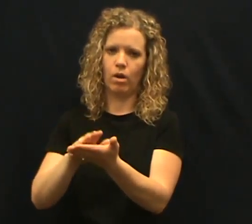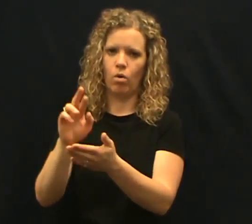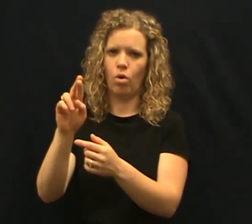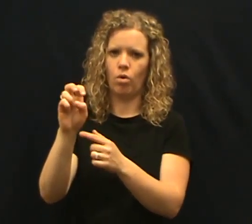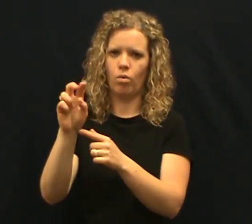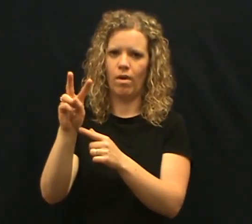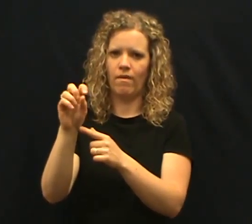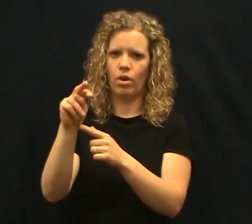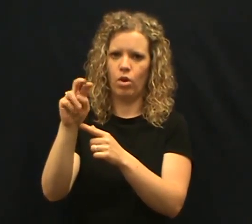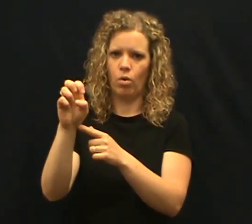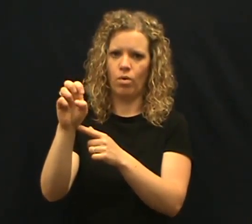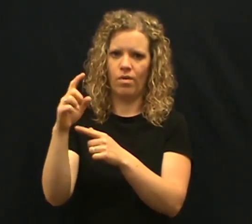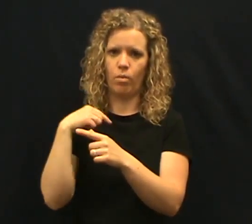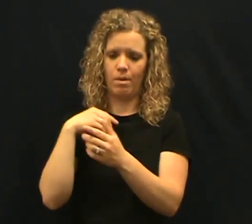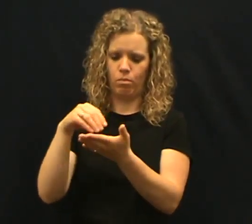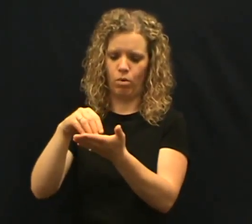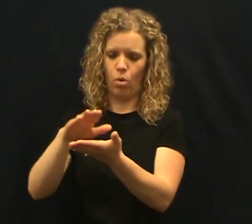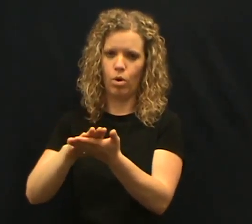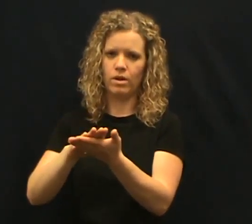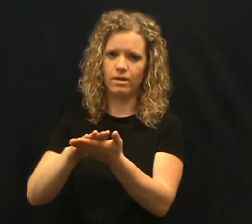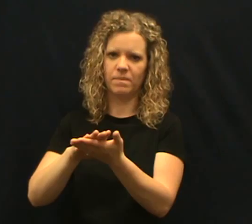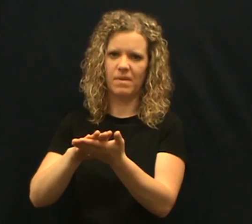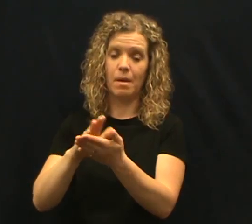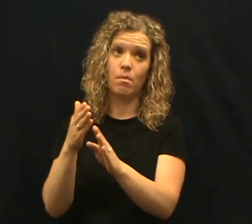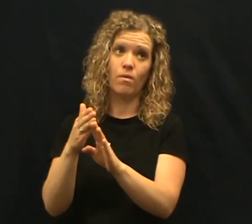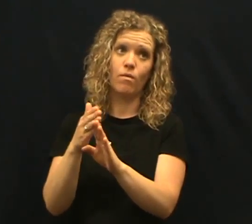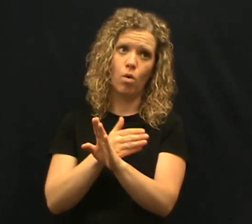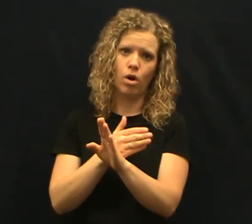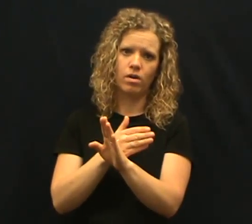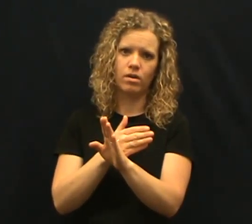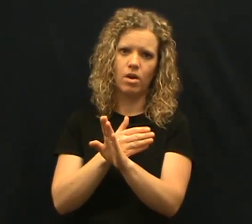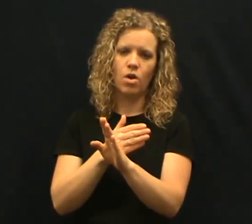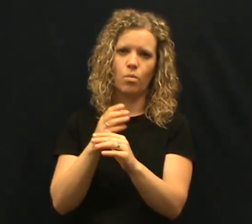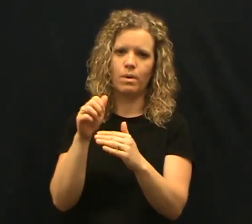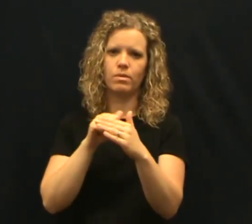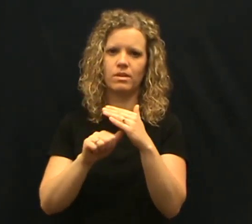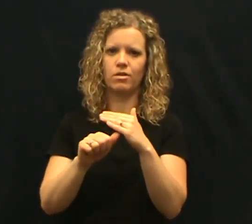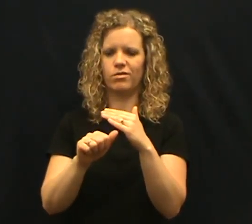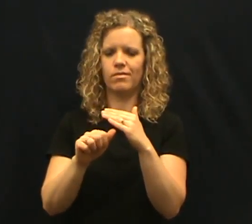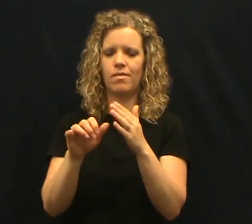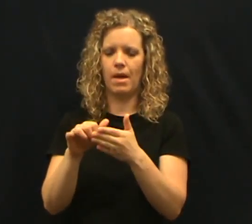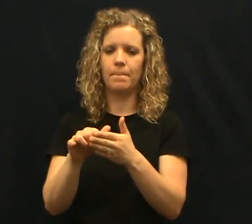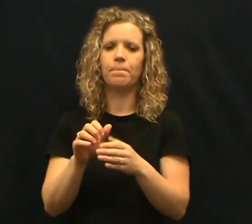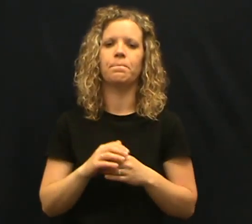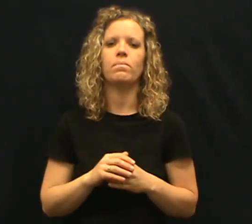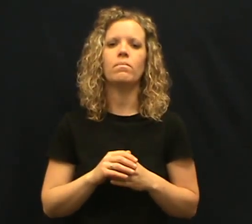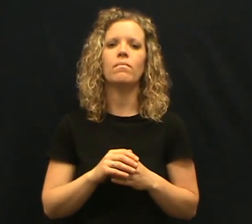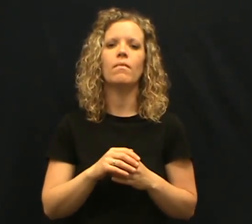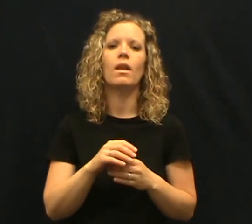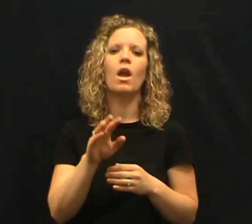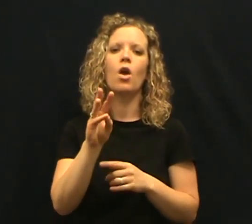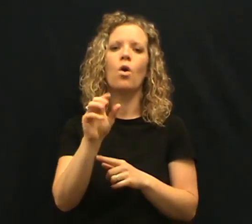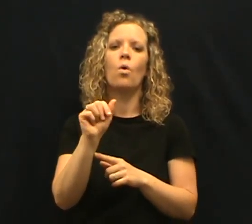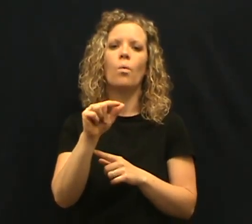in September that was previously under wages payable. The amount of wages that our employees earned but hadn't